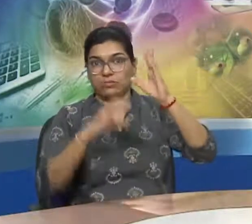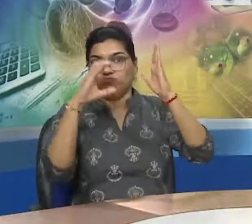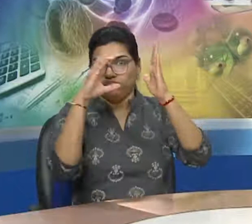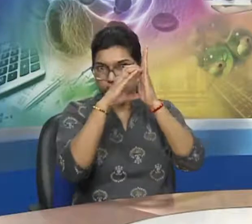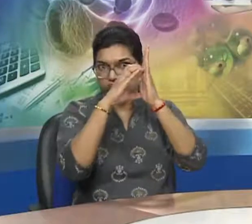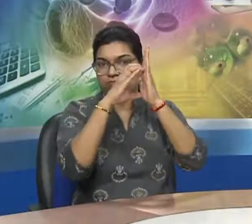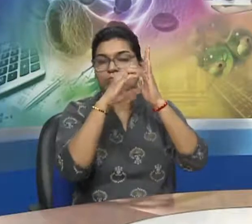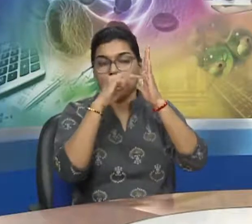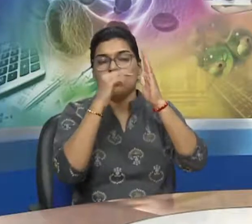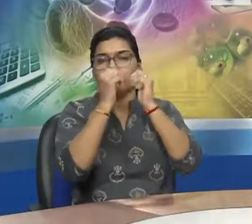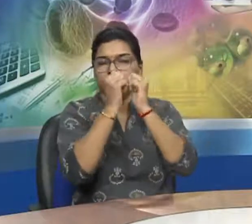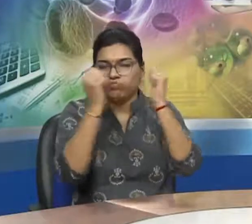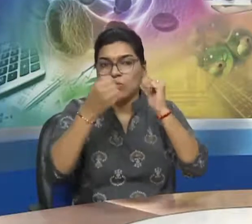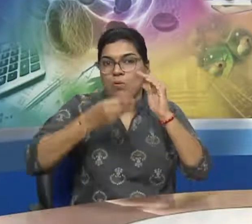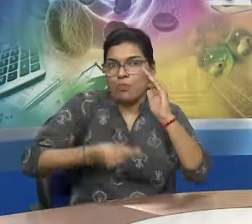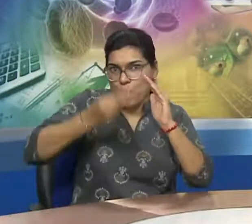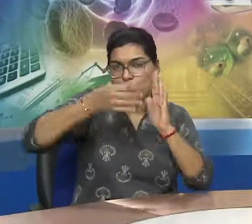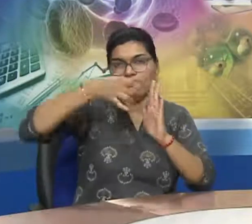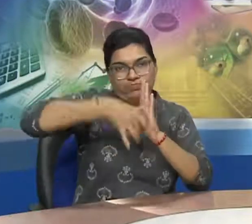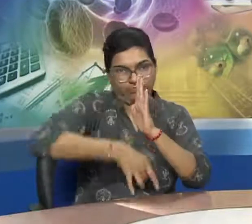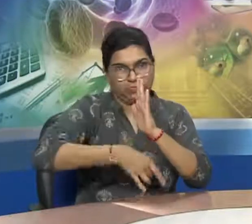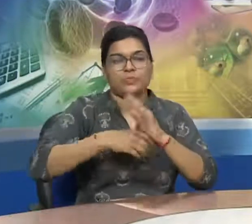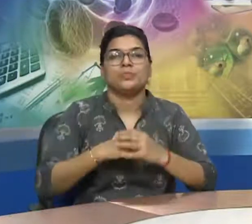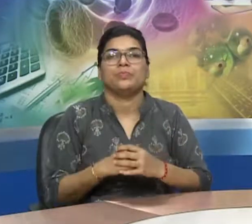Now this is the second stanza.